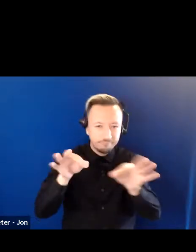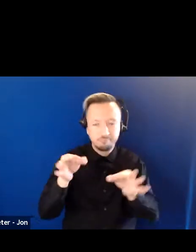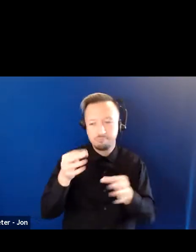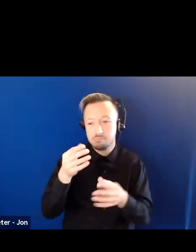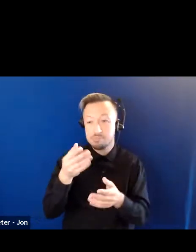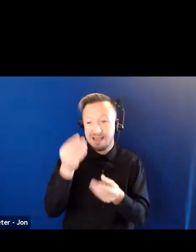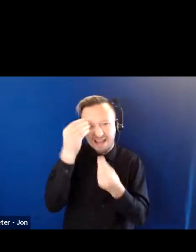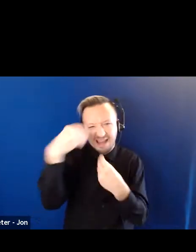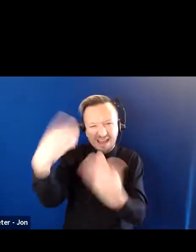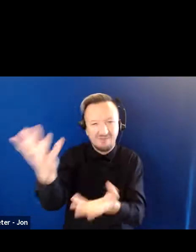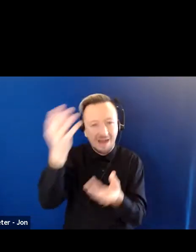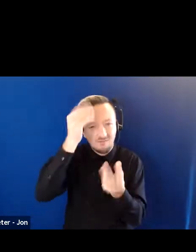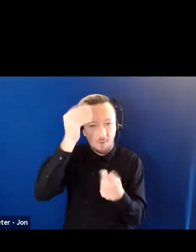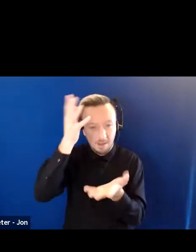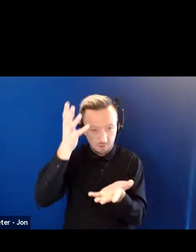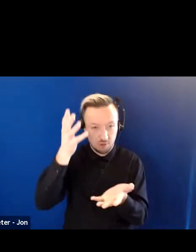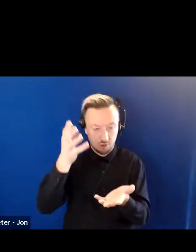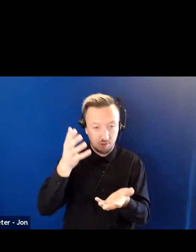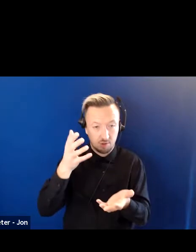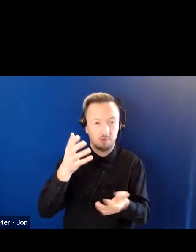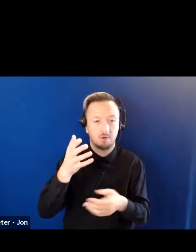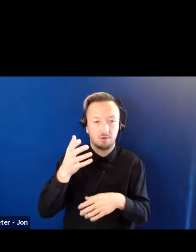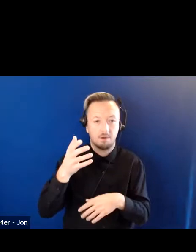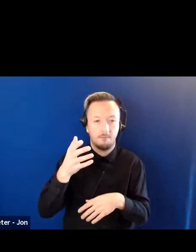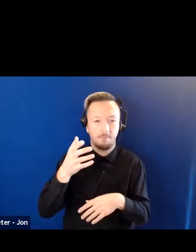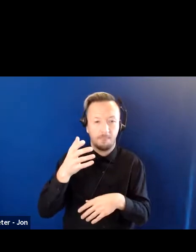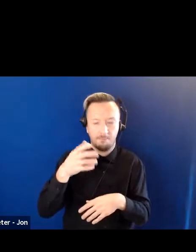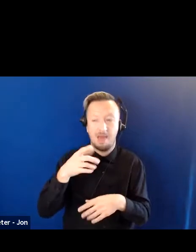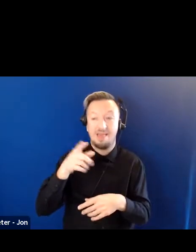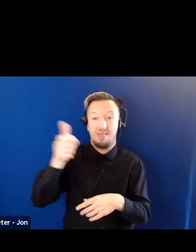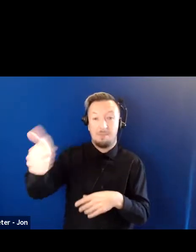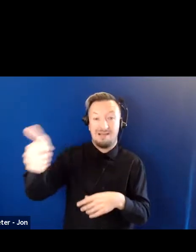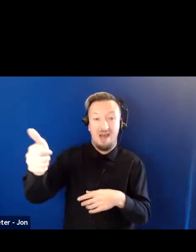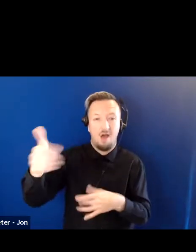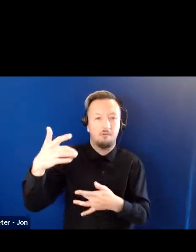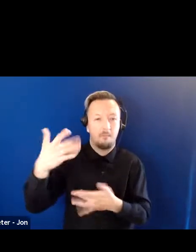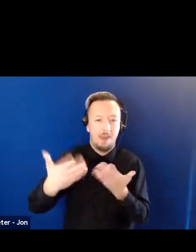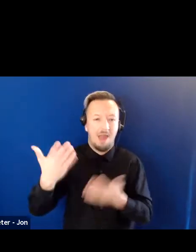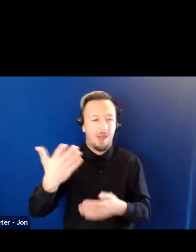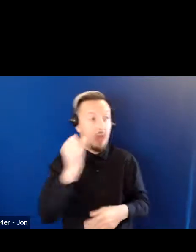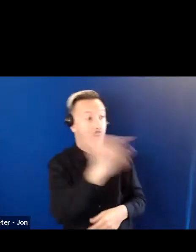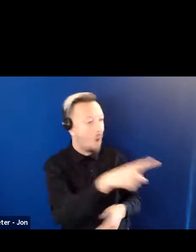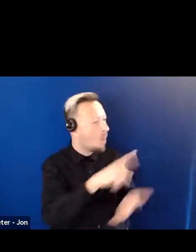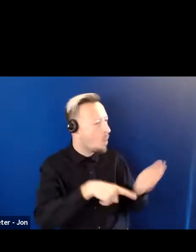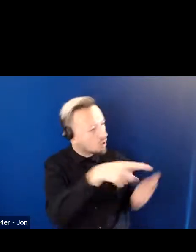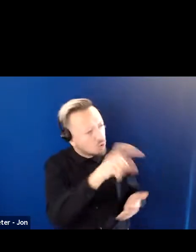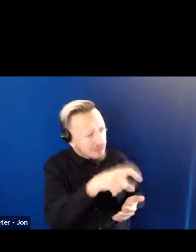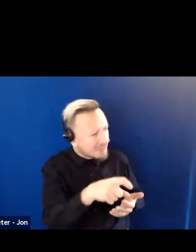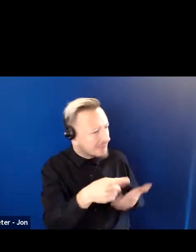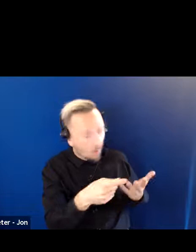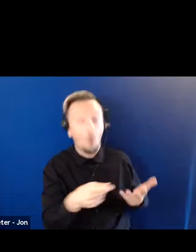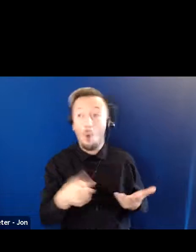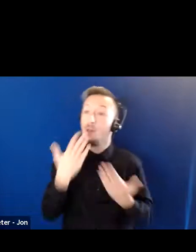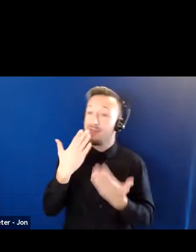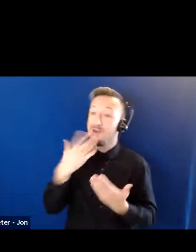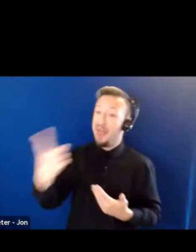conversations in which I would be asked, well, what is needed? Well, what do you need? And then I go, well, I'm glad you asked. And